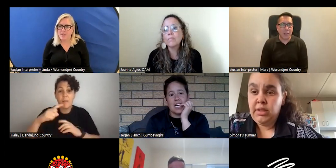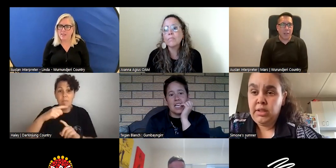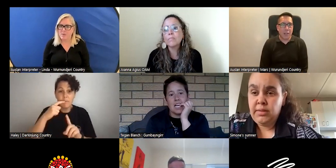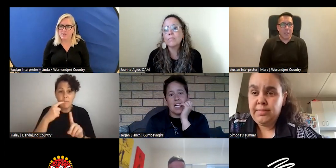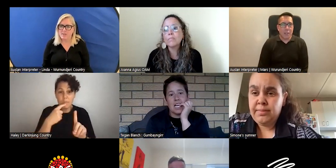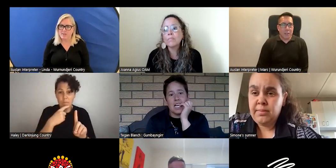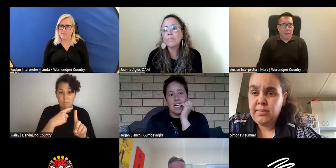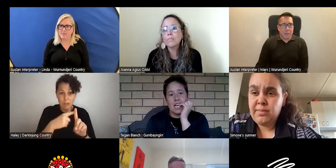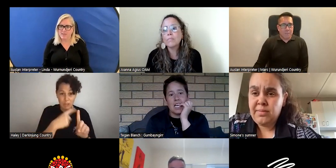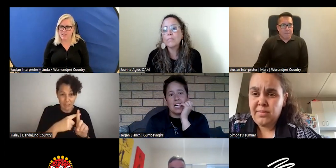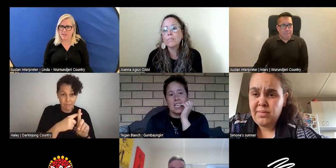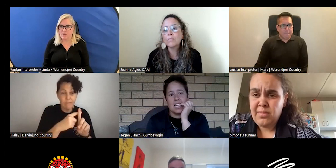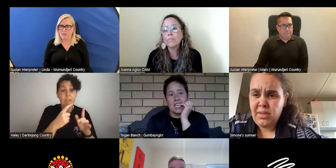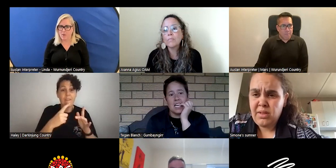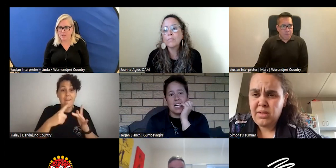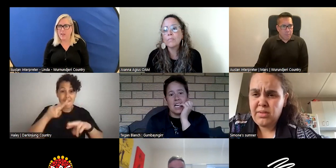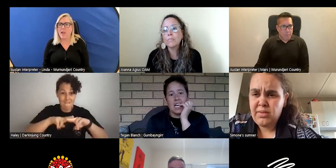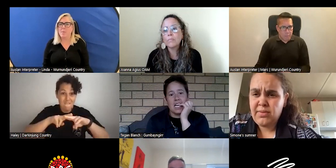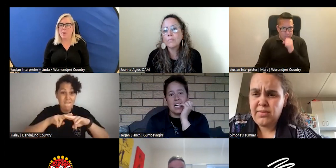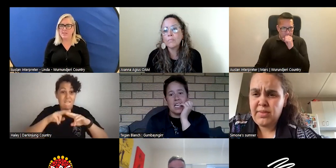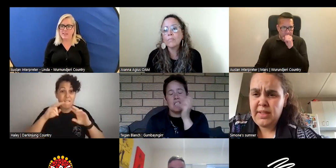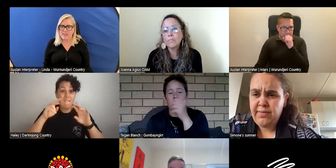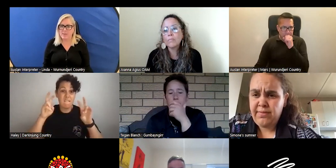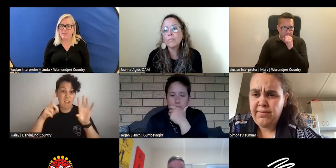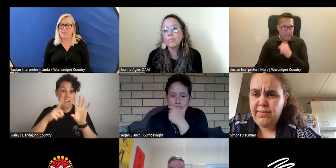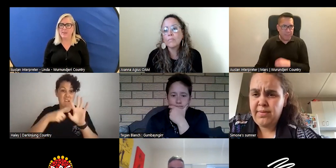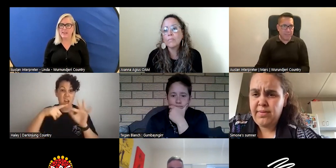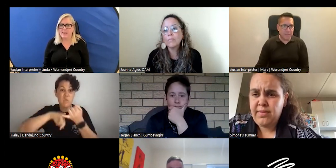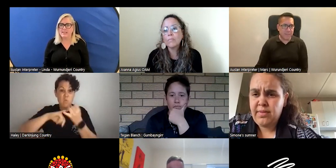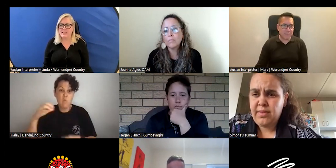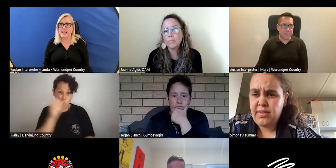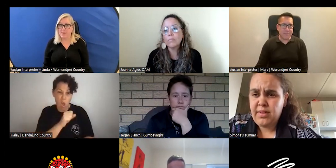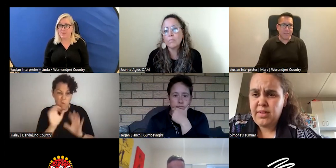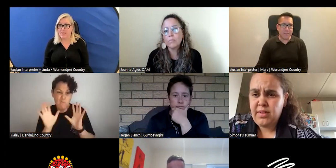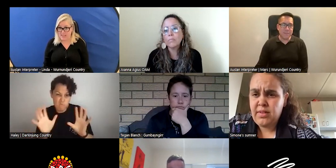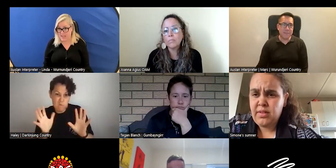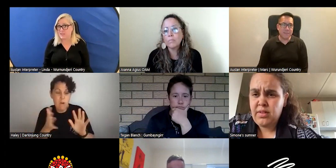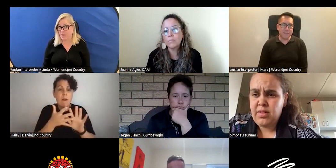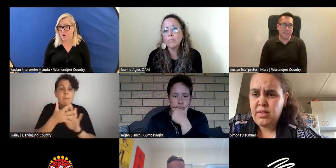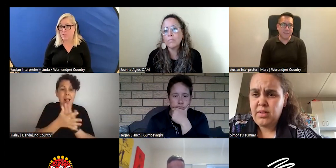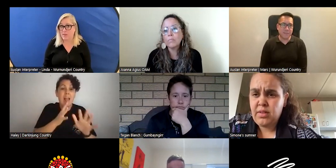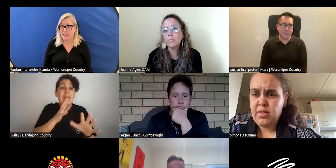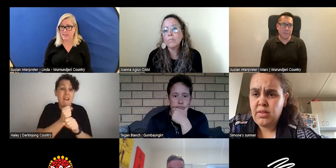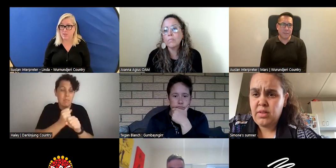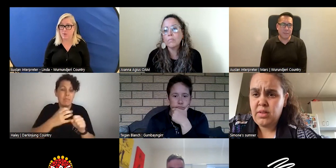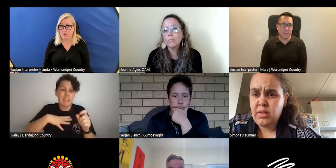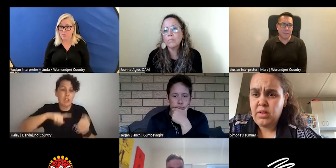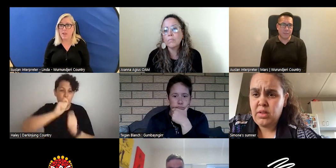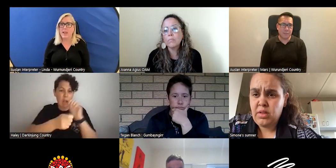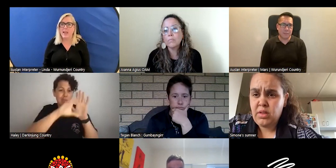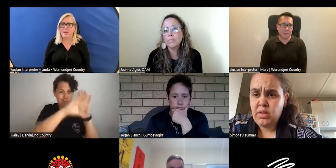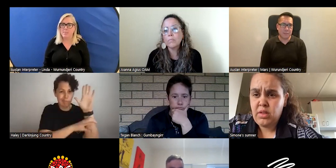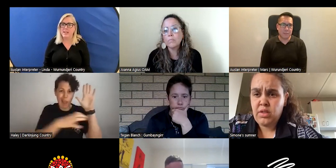I've got another question for you, Dale, or comment. A positive is if the yes vote gets